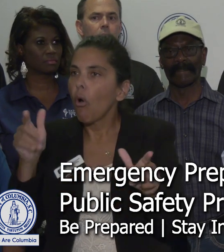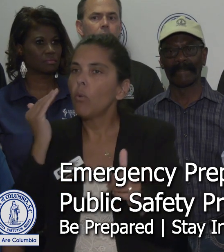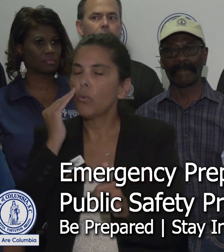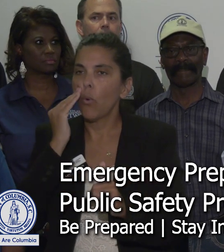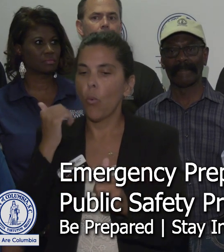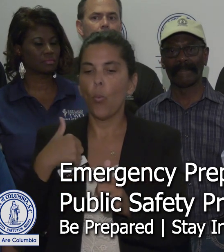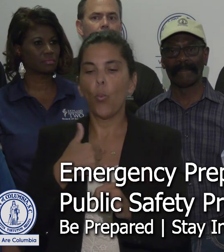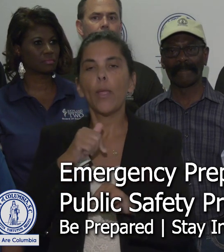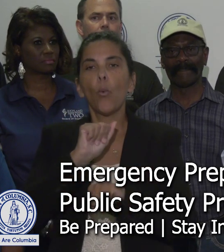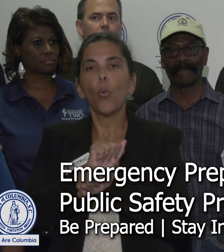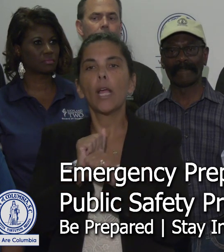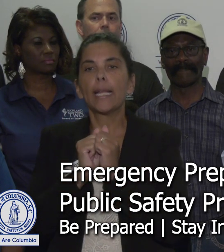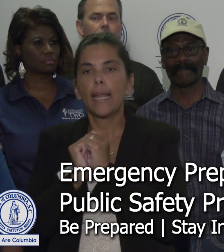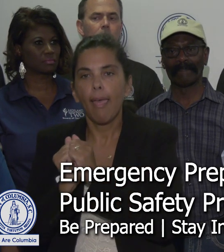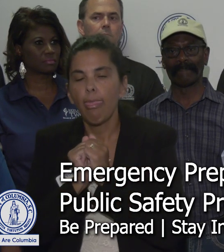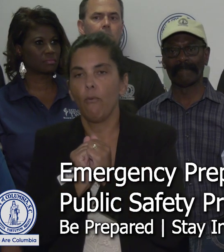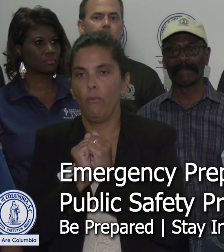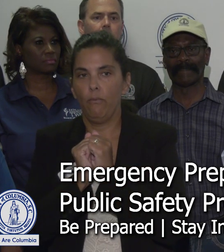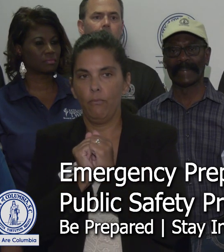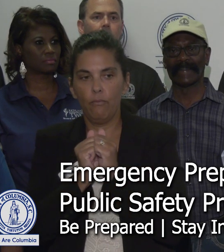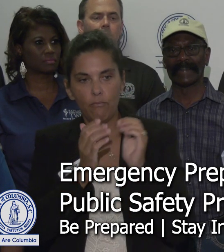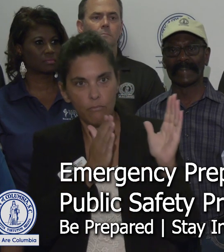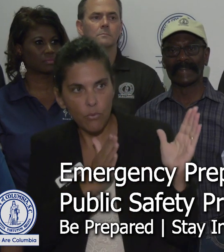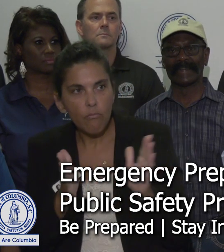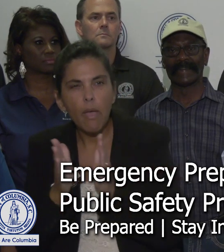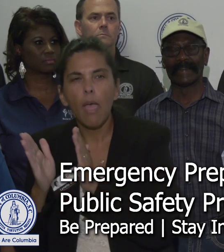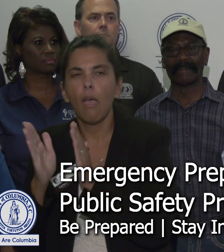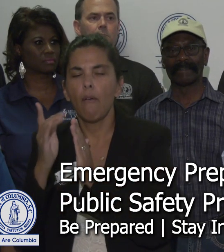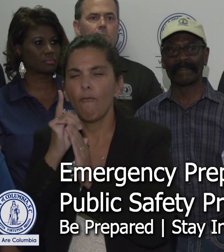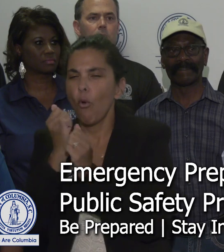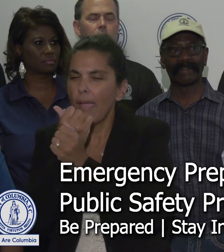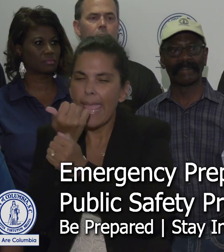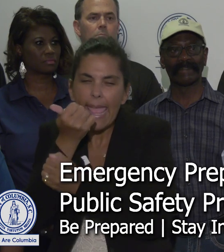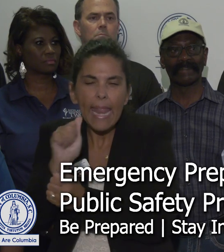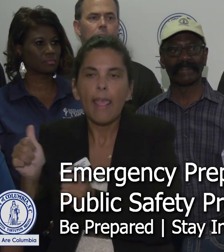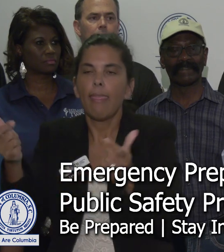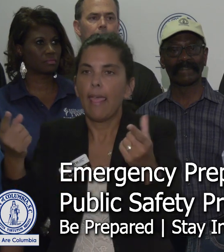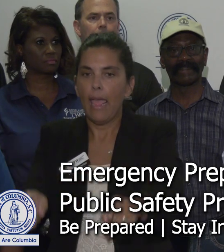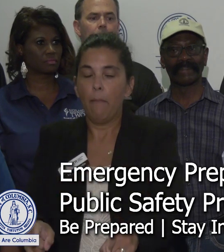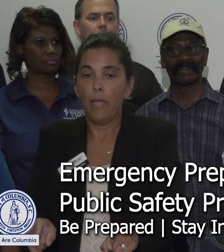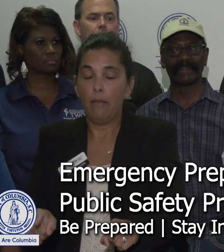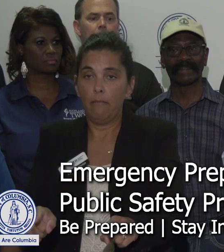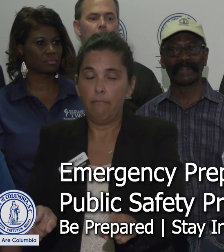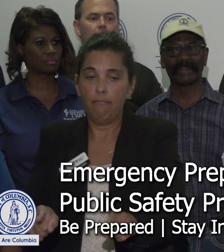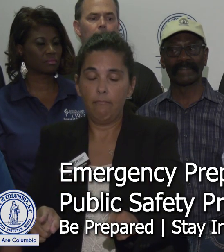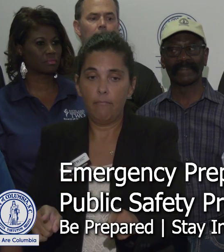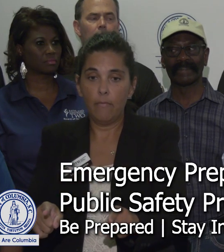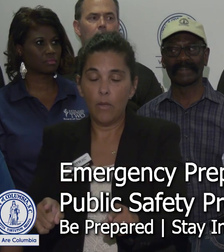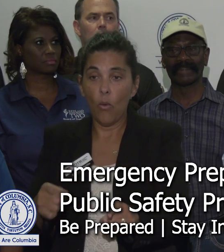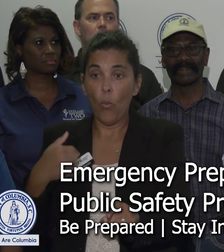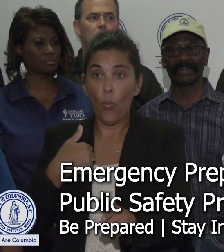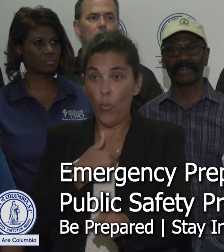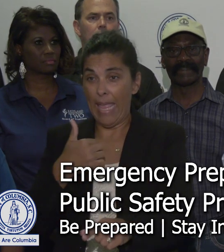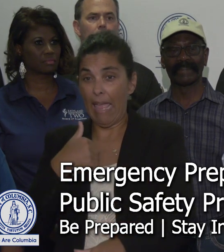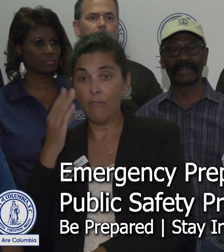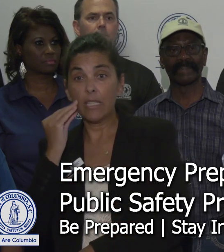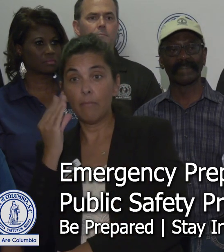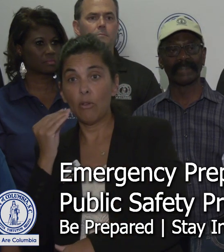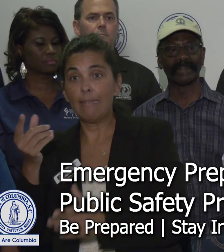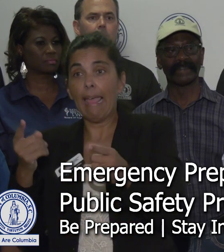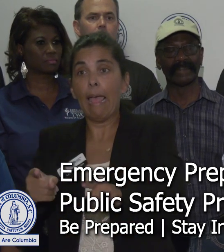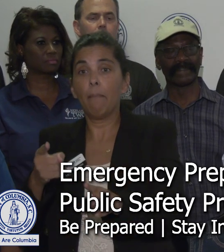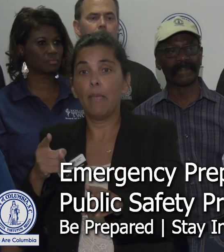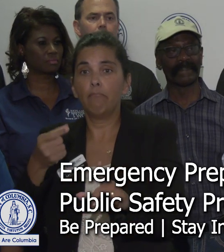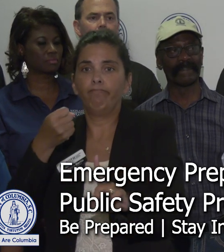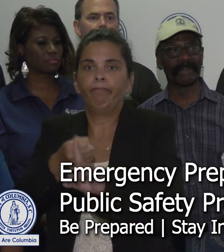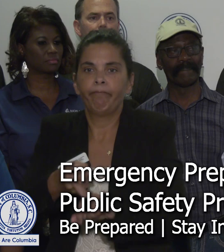working together. We are preparing for any and every eventuality. We learned a great deal. The experience of 2015,